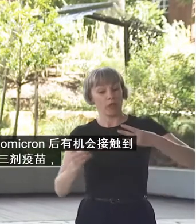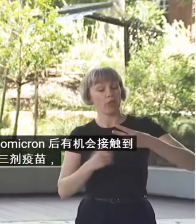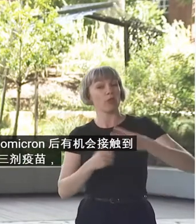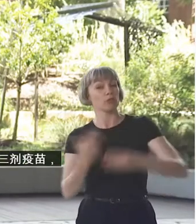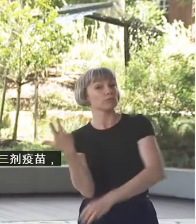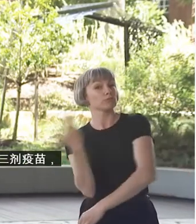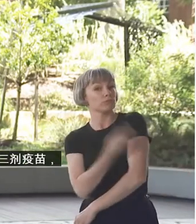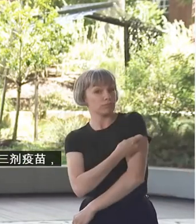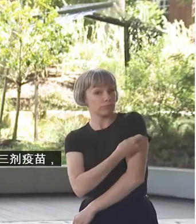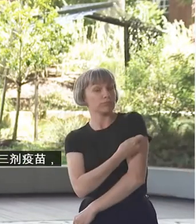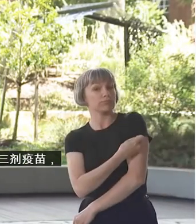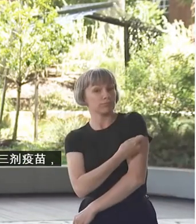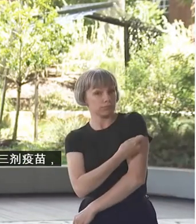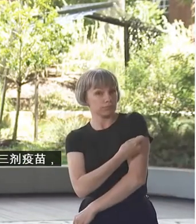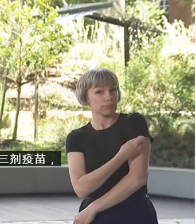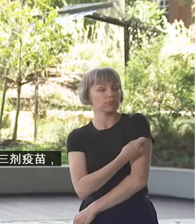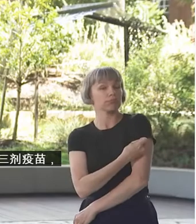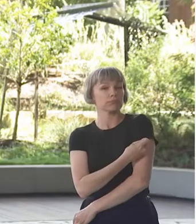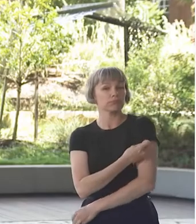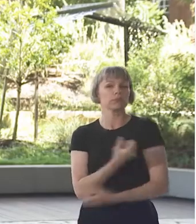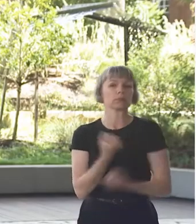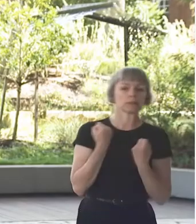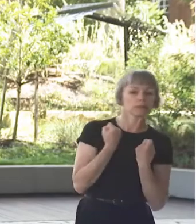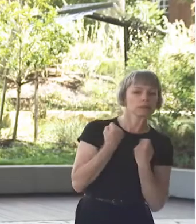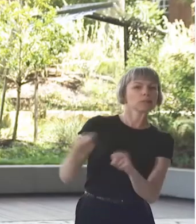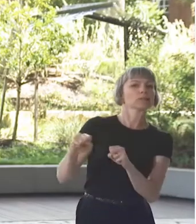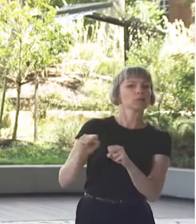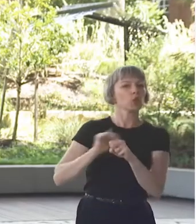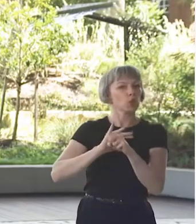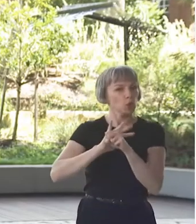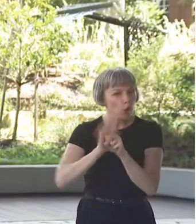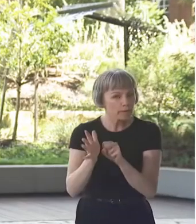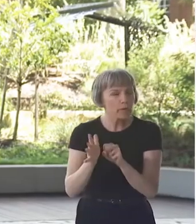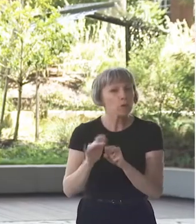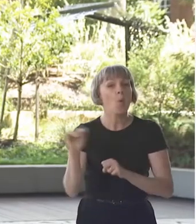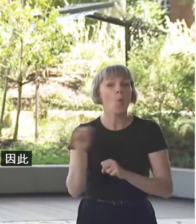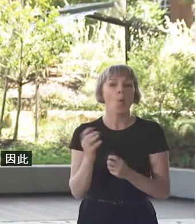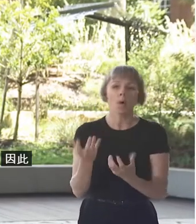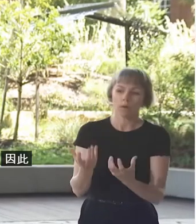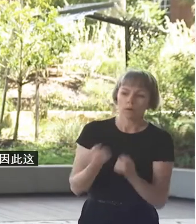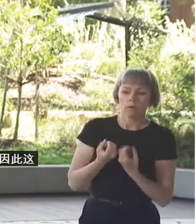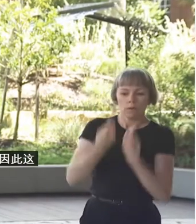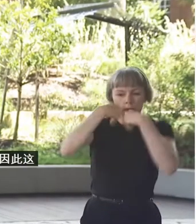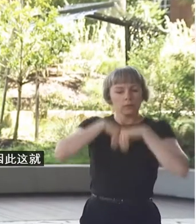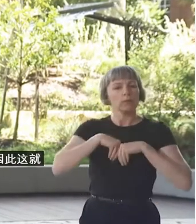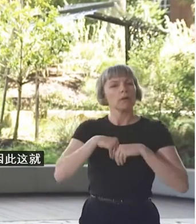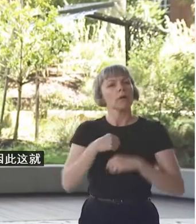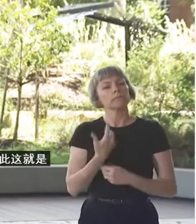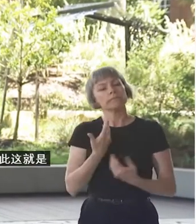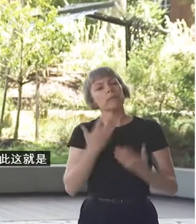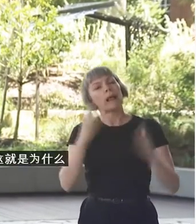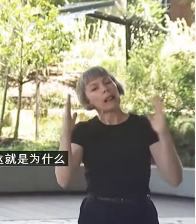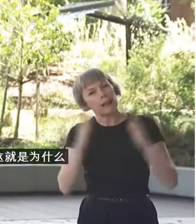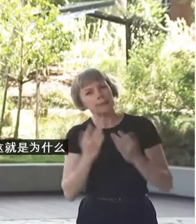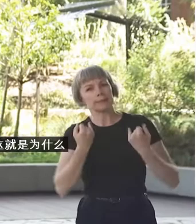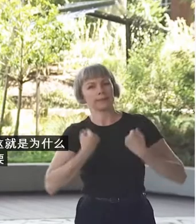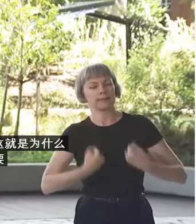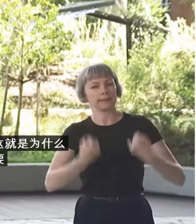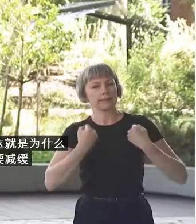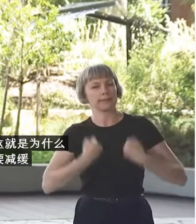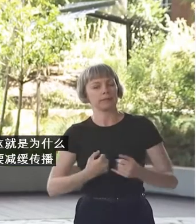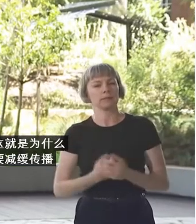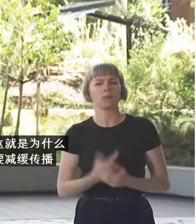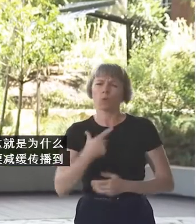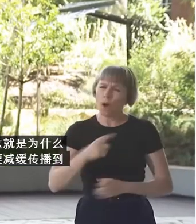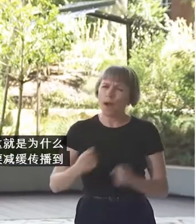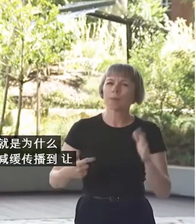including the booster, before they have the opportunity to be exposed if they do get exposed to Omicron. So that's the rationale for why we want